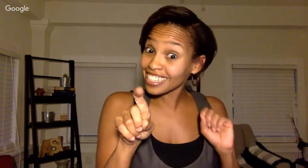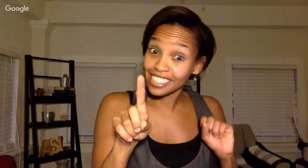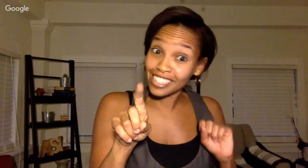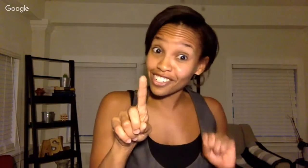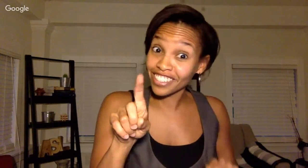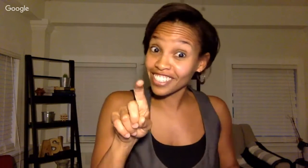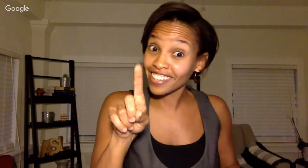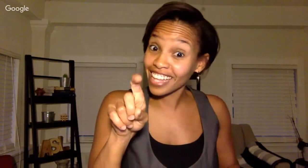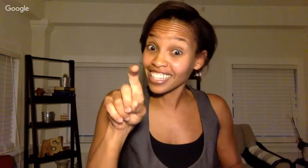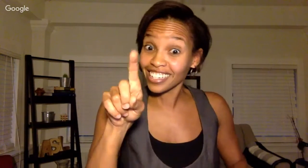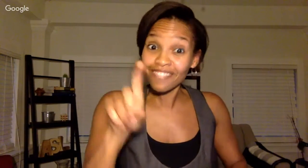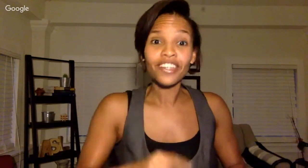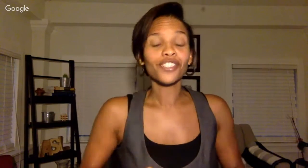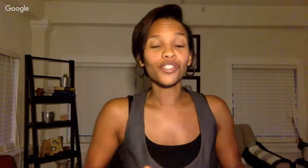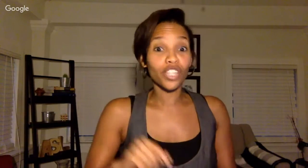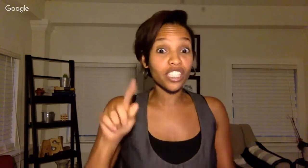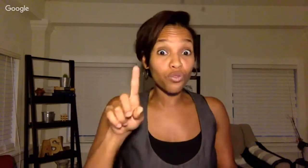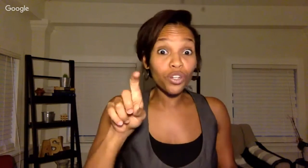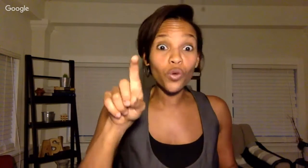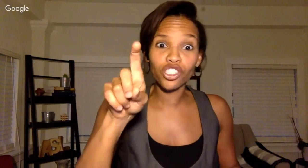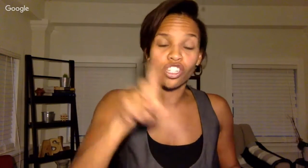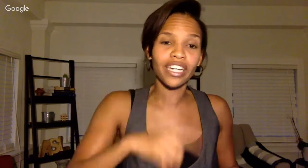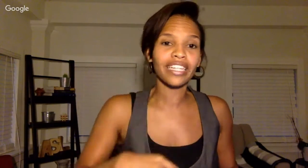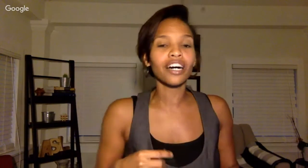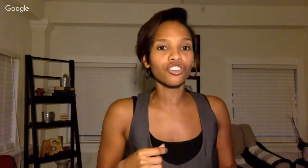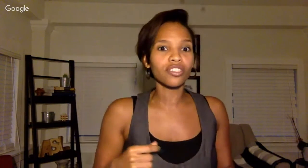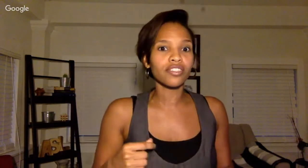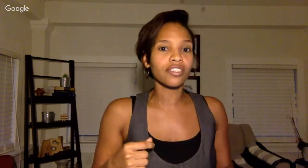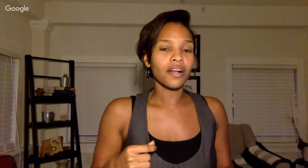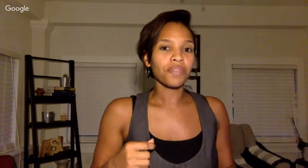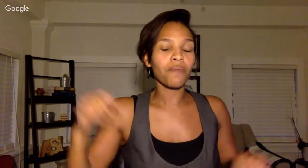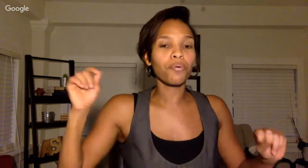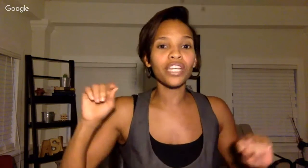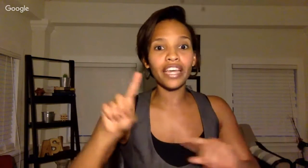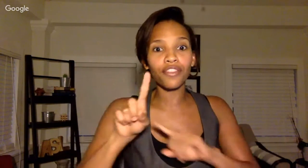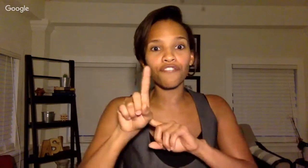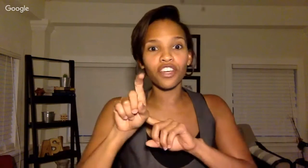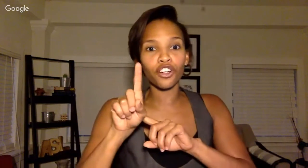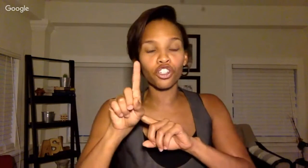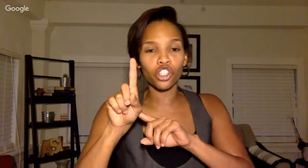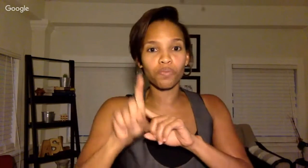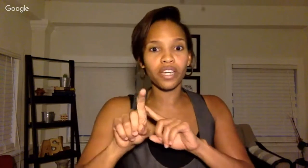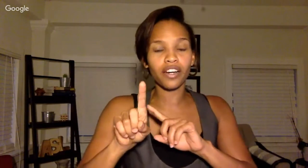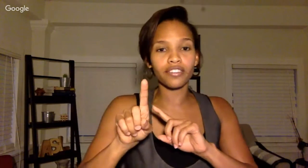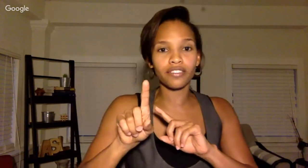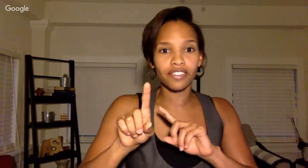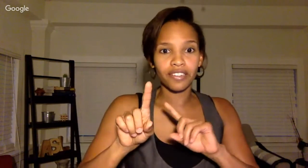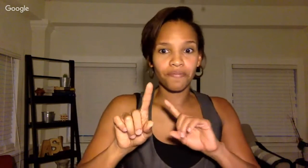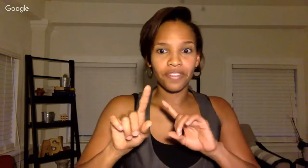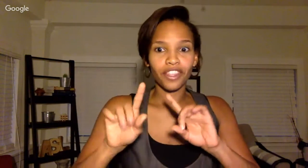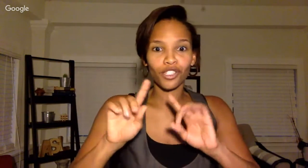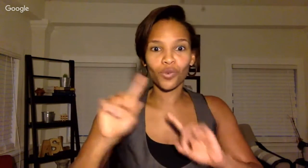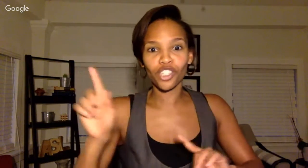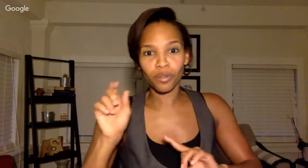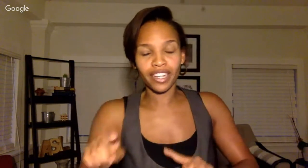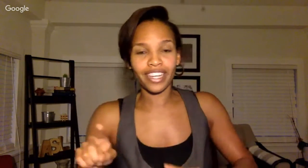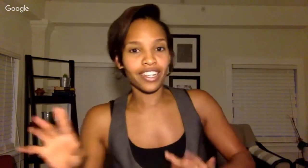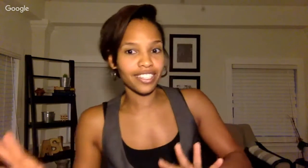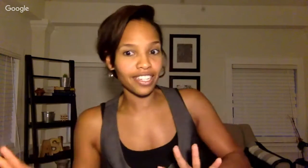did she really do that thing? So it's a real questioning. It's not just I'm putting in the finger just because there's a question mark at the end of the